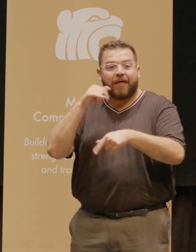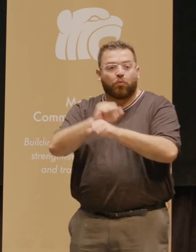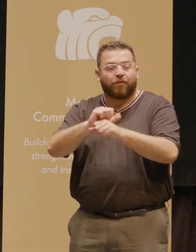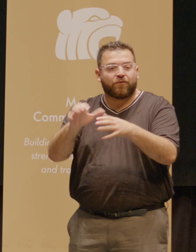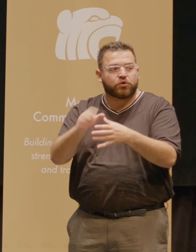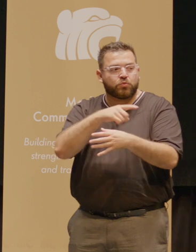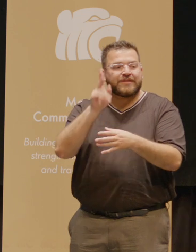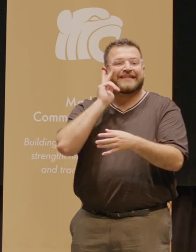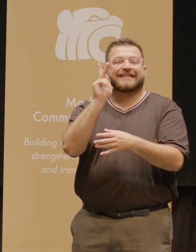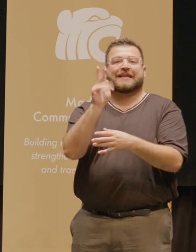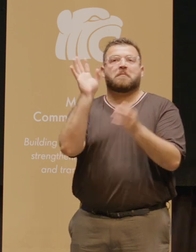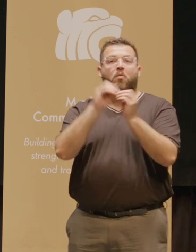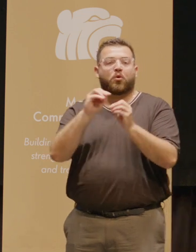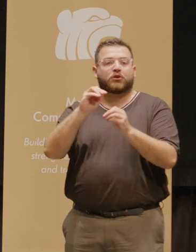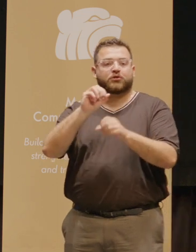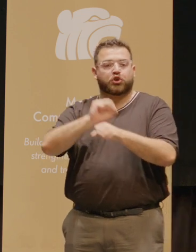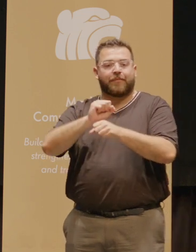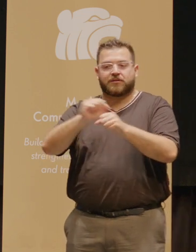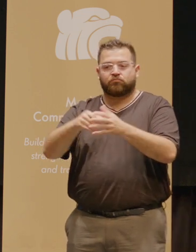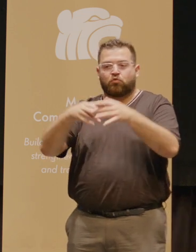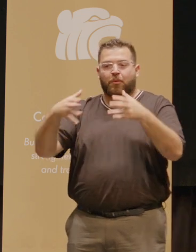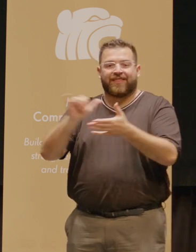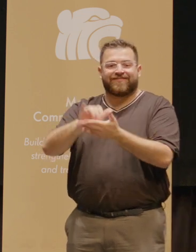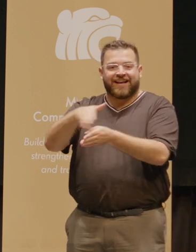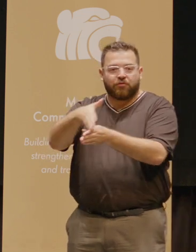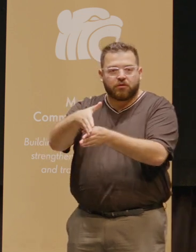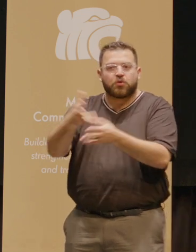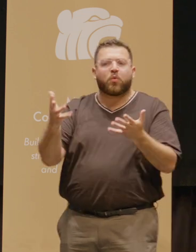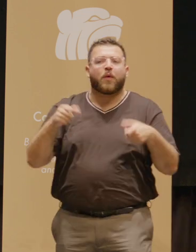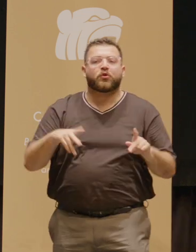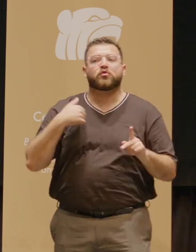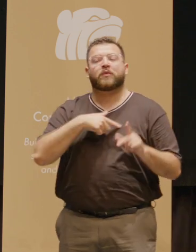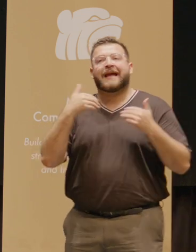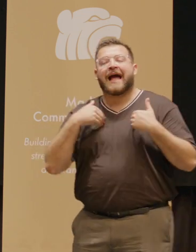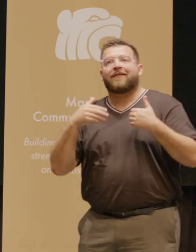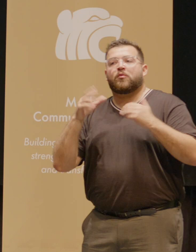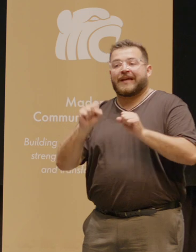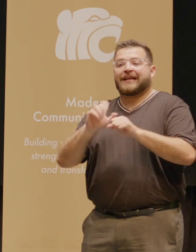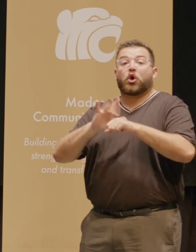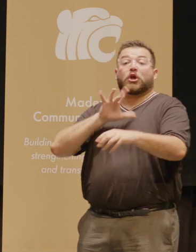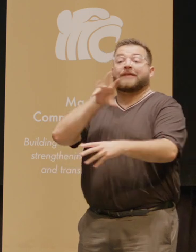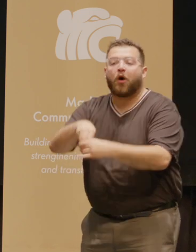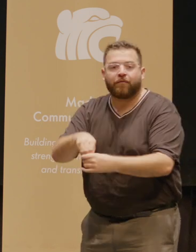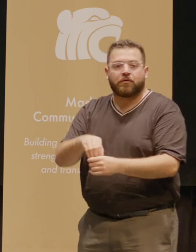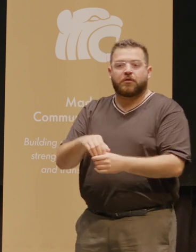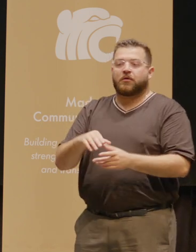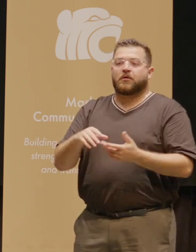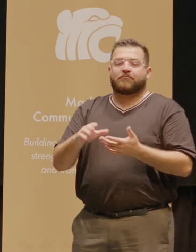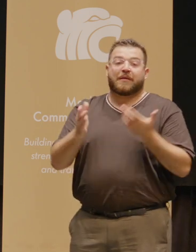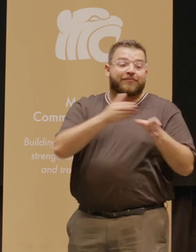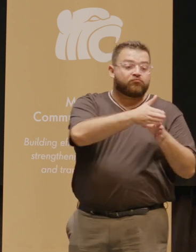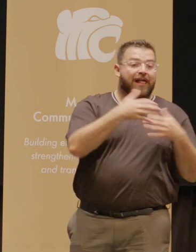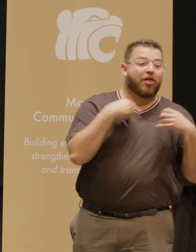that industry anyway. What is our opportunities to start working with those students early, quickly, and move them into healthcare, into